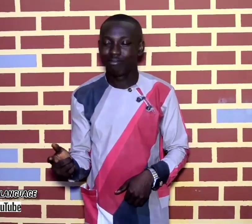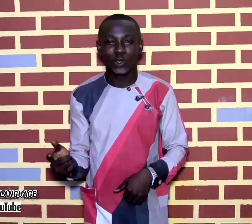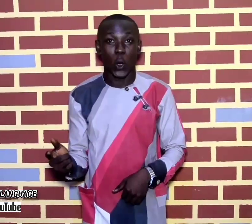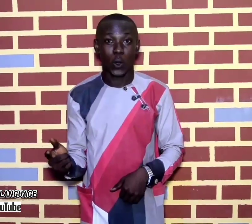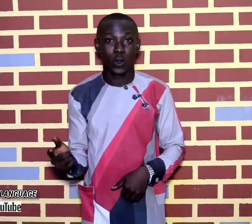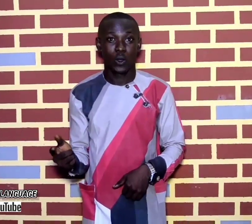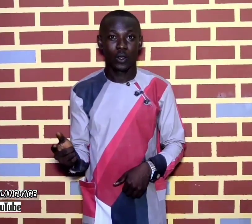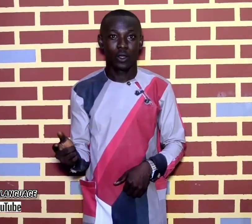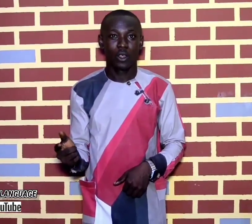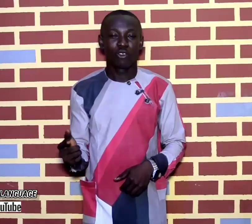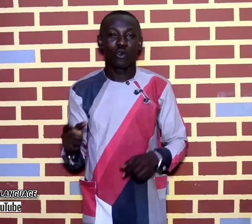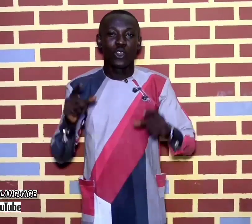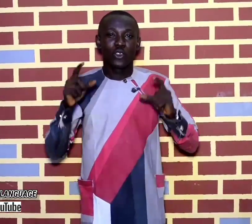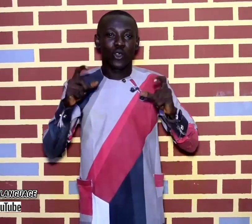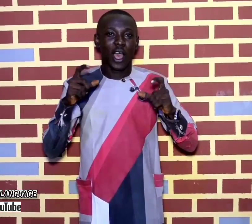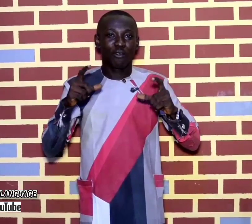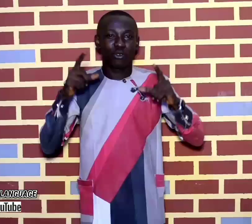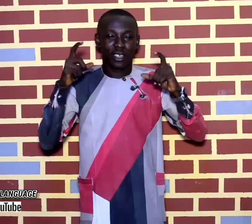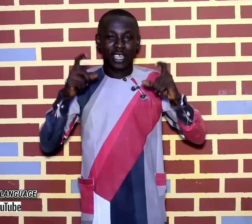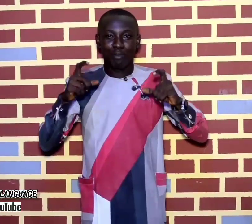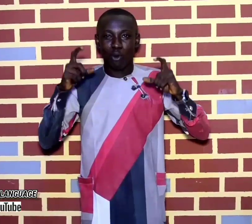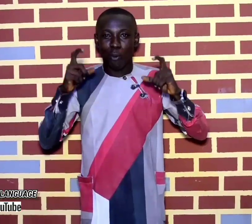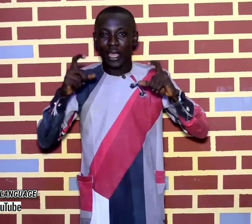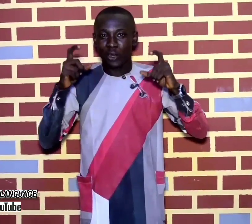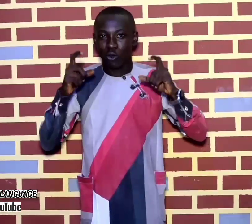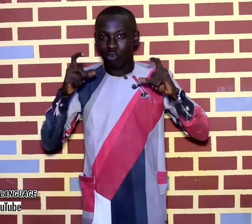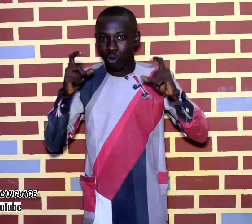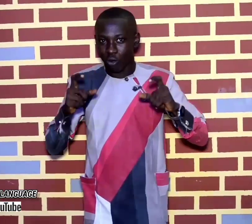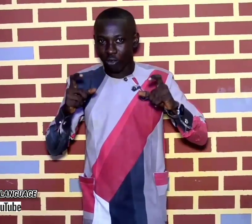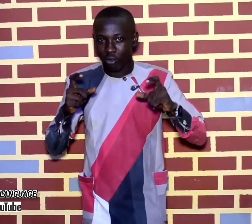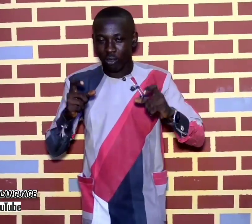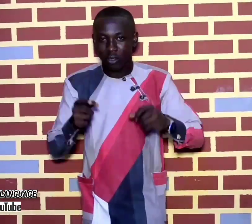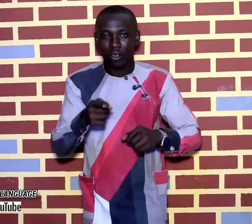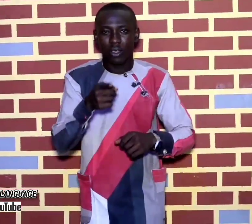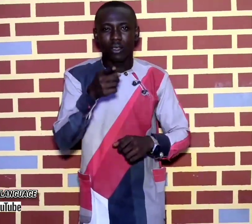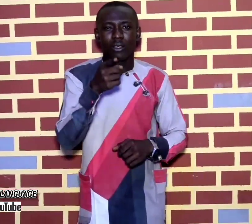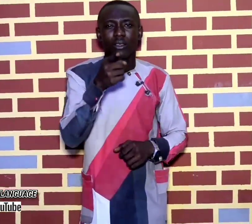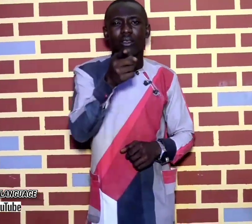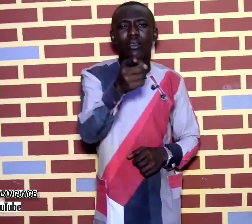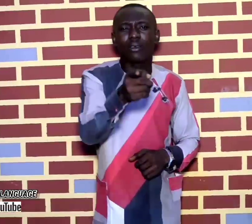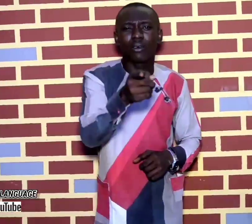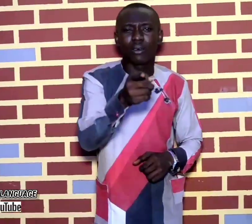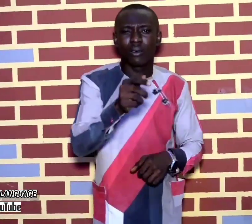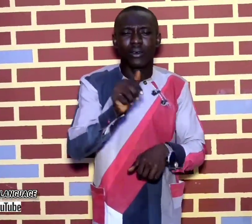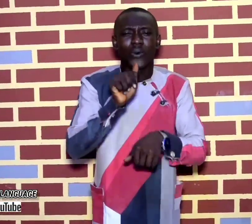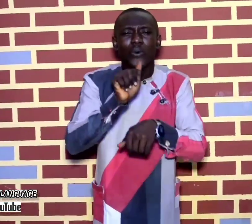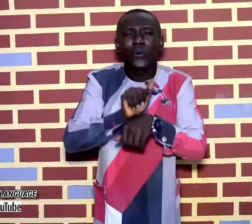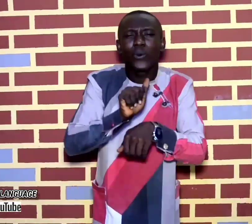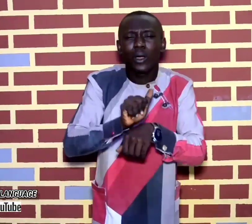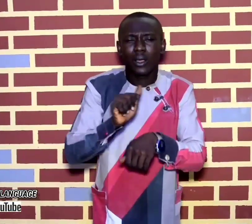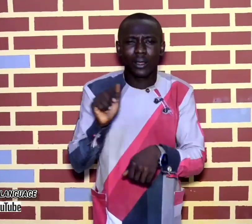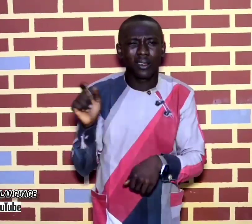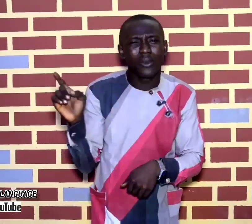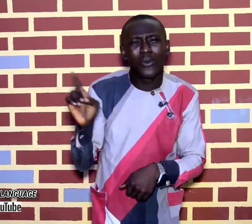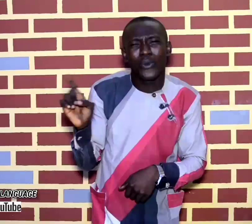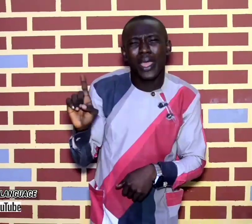No. So you have to keep obeying those laws. You work.